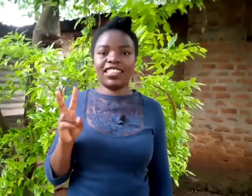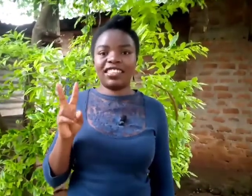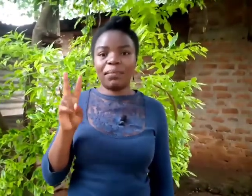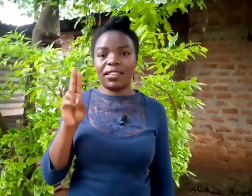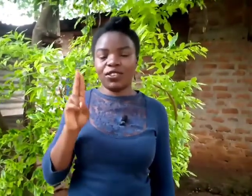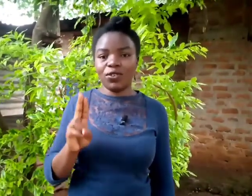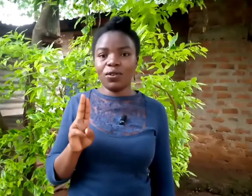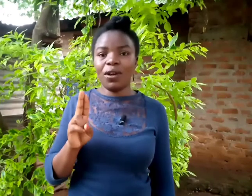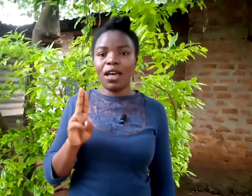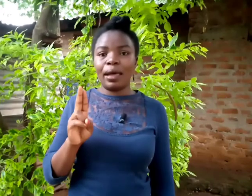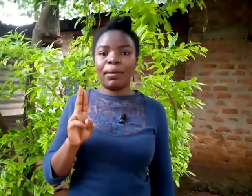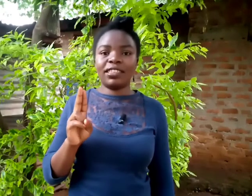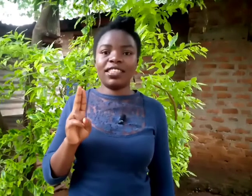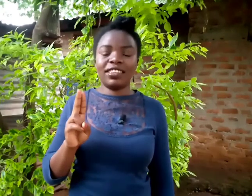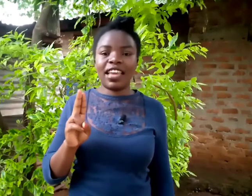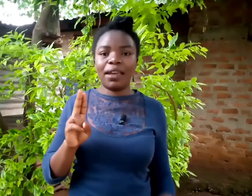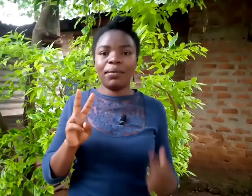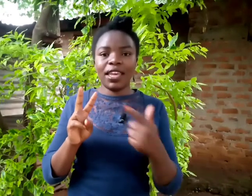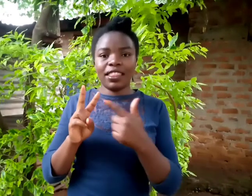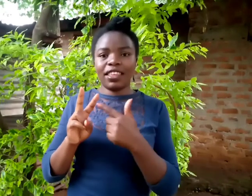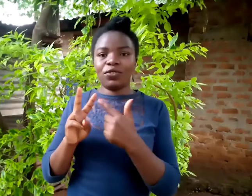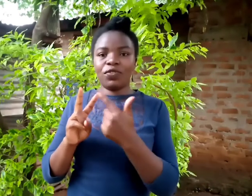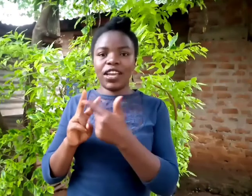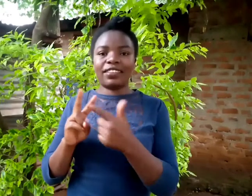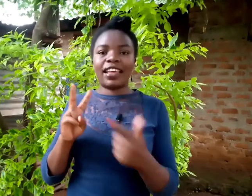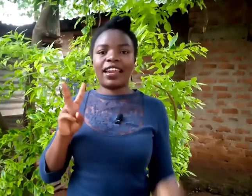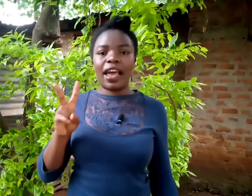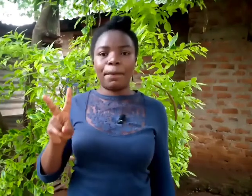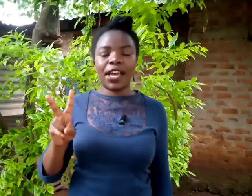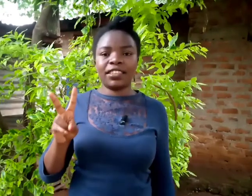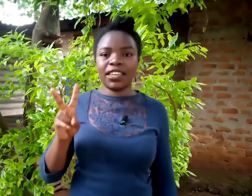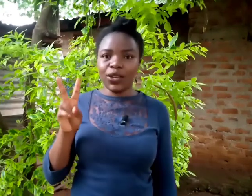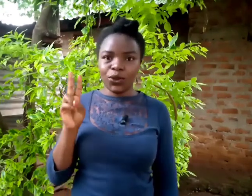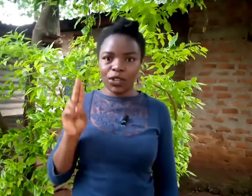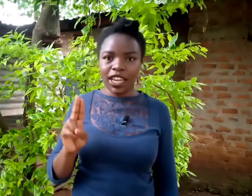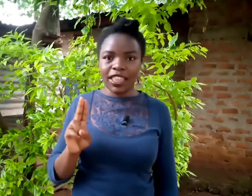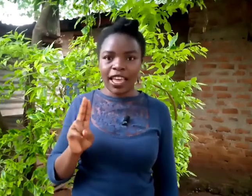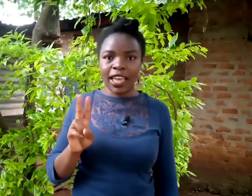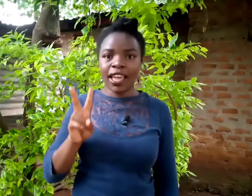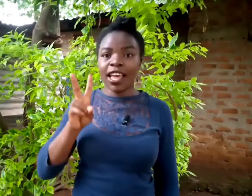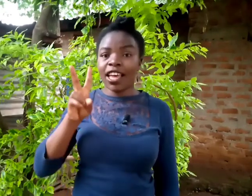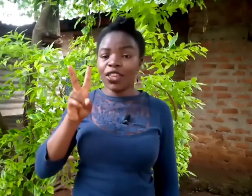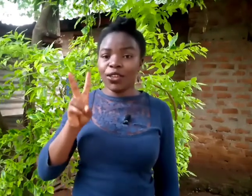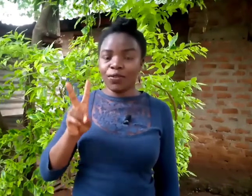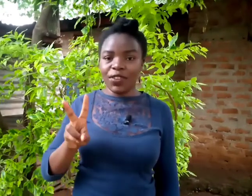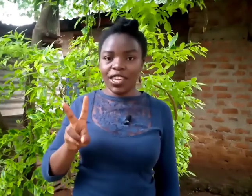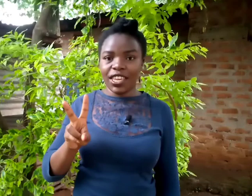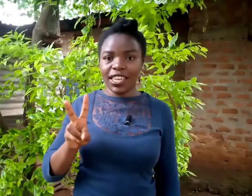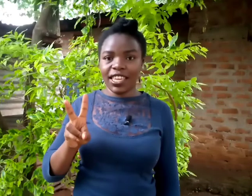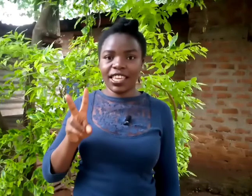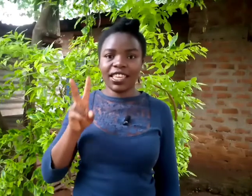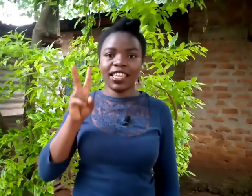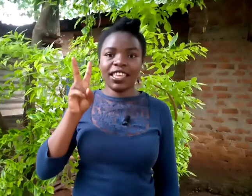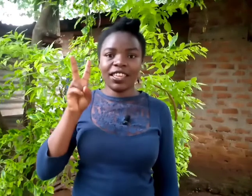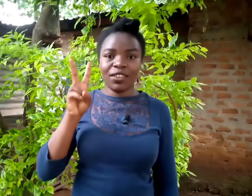same as U, but this time the two fingers are apart and not together. V,